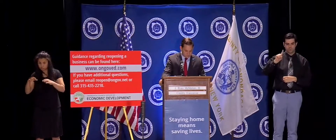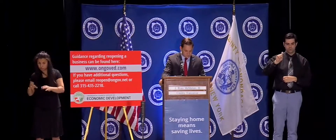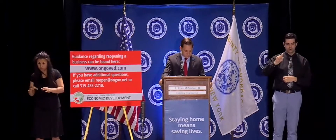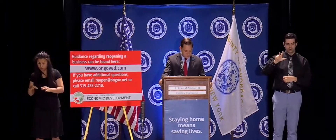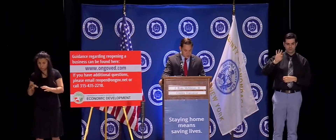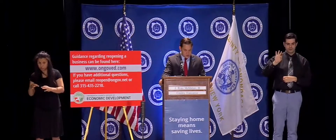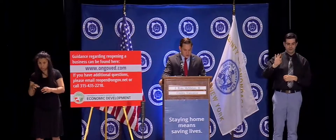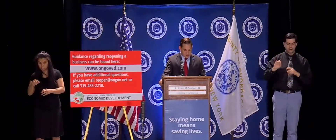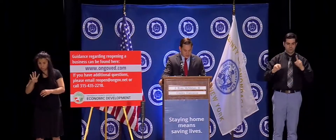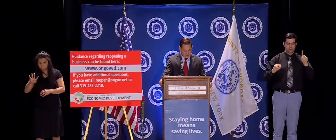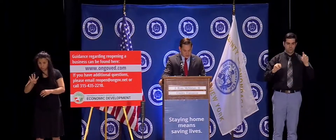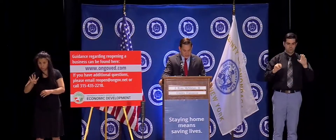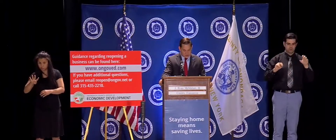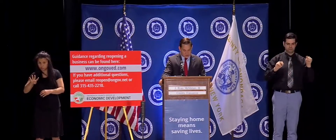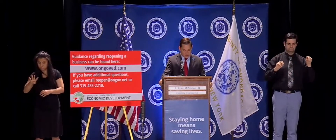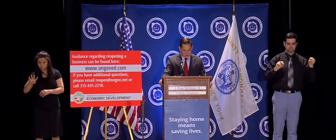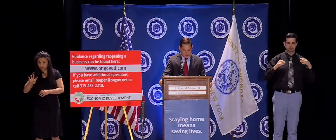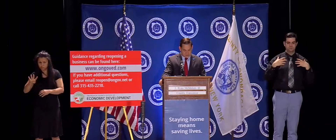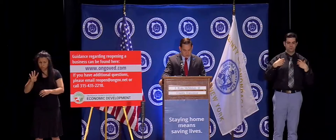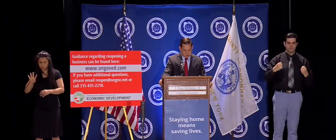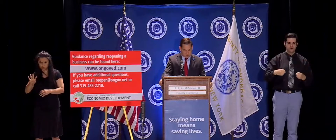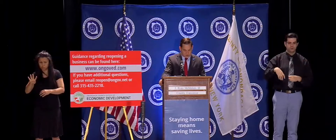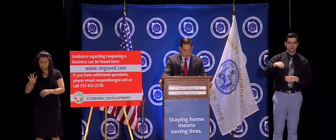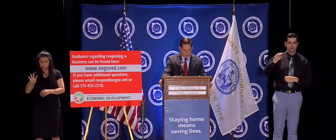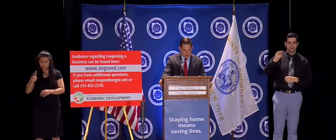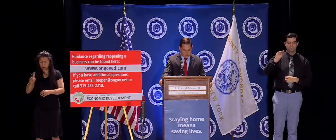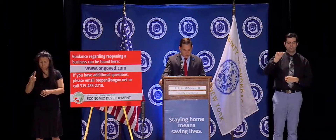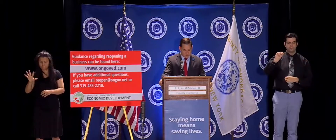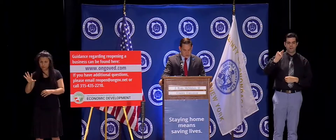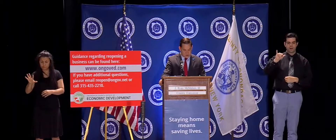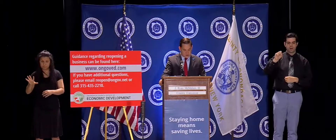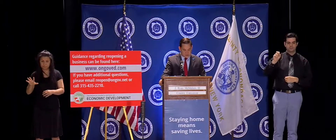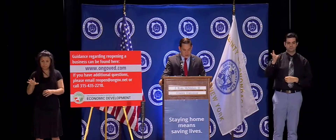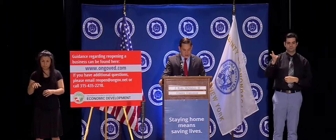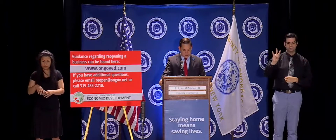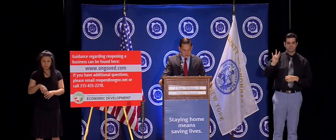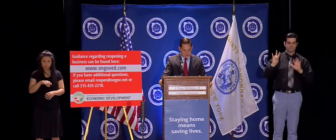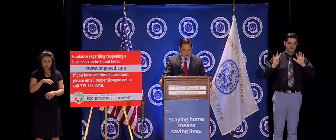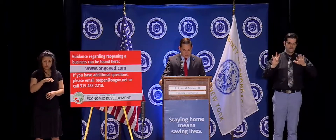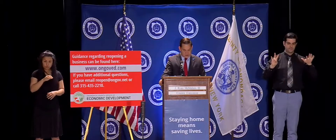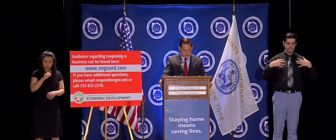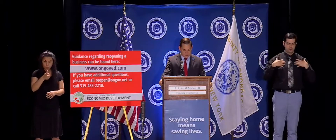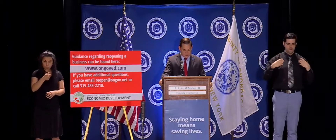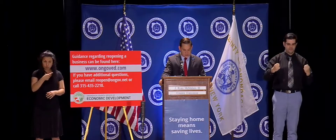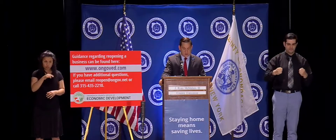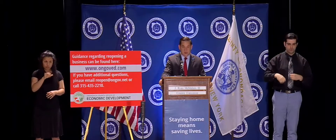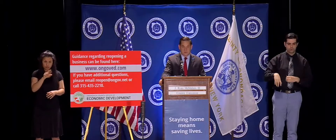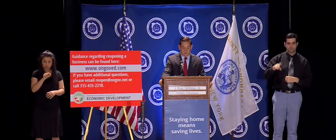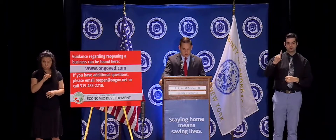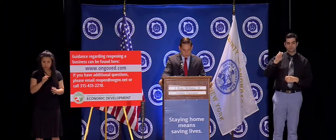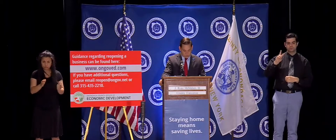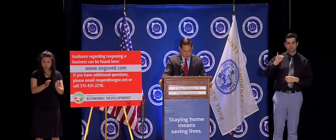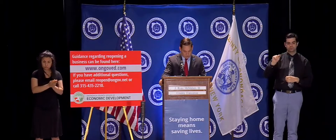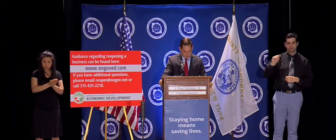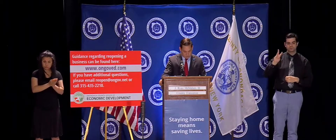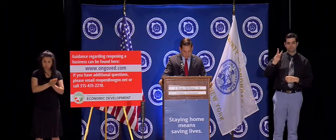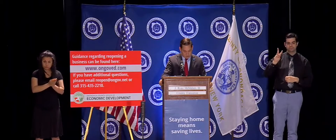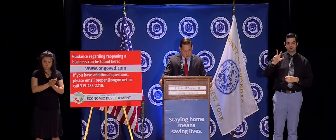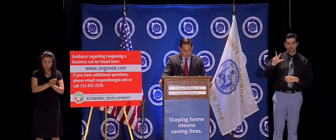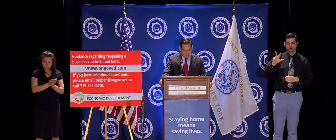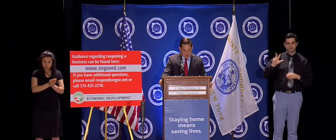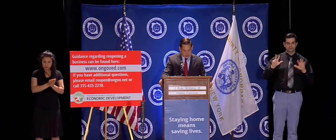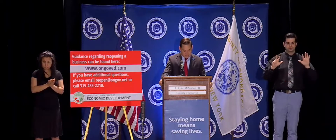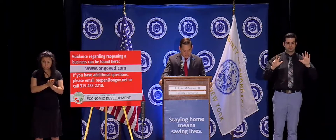recoveries. Geddes, 92 cases, 29 recoveries. Salina, 77 cases, 52